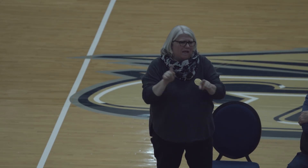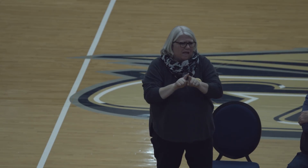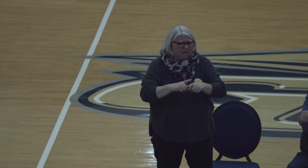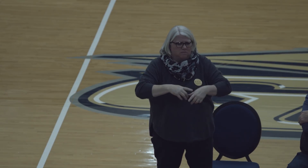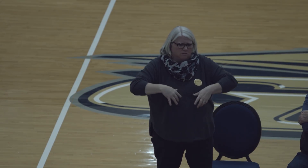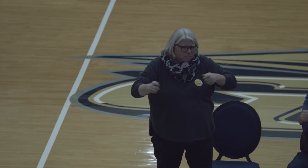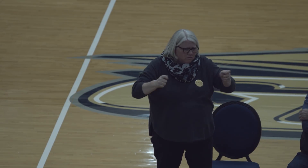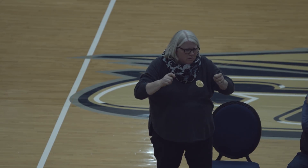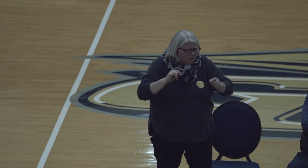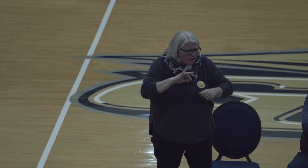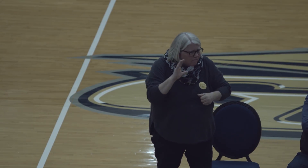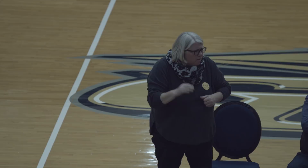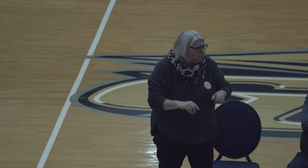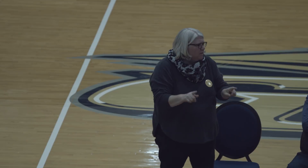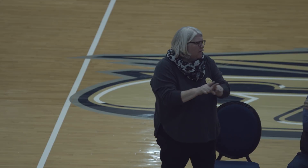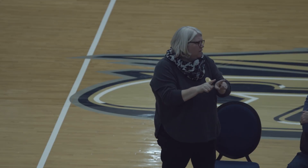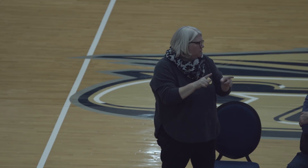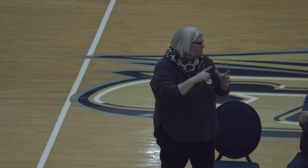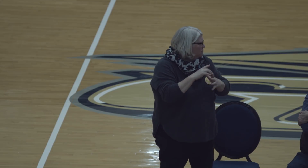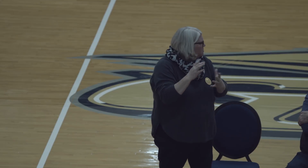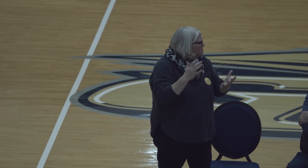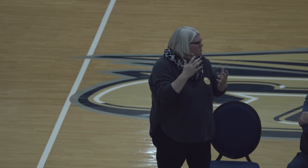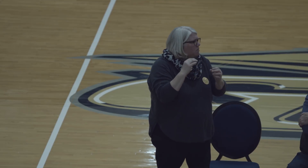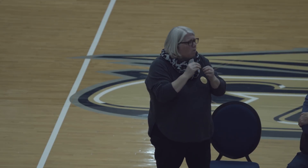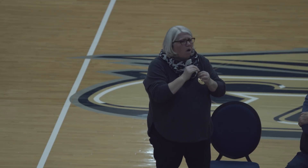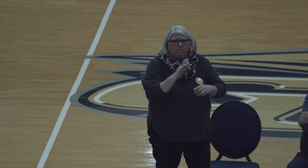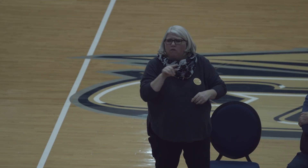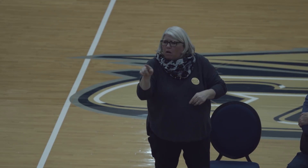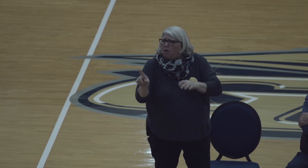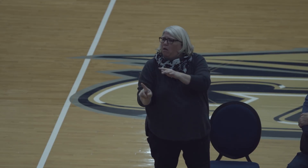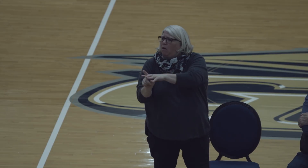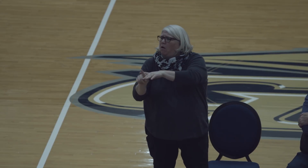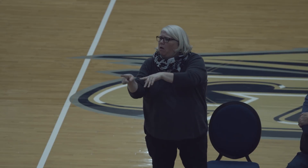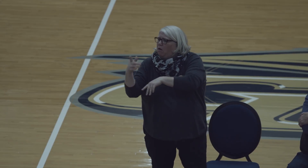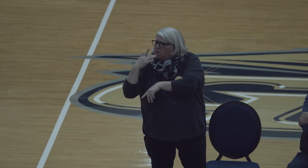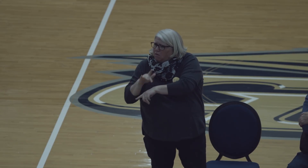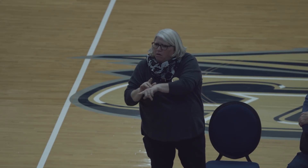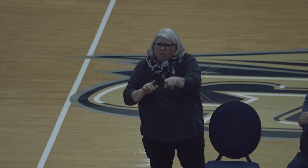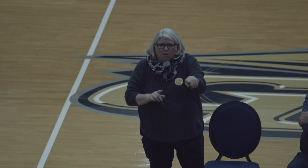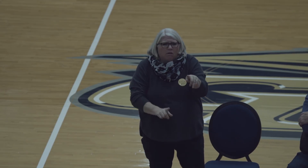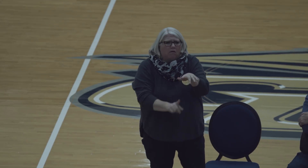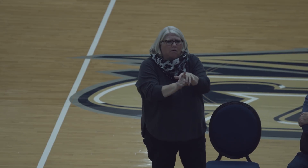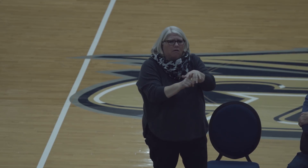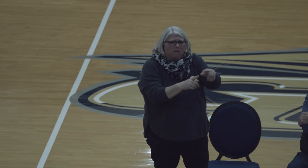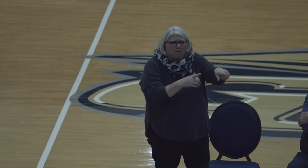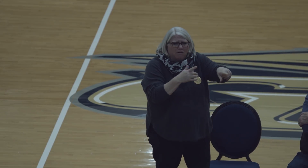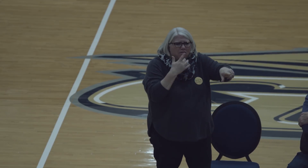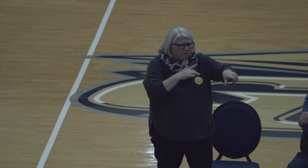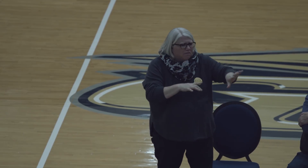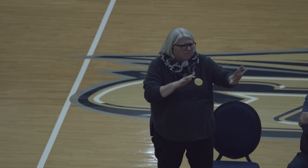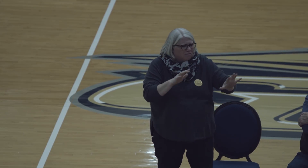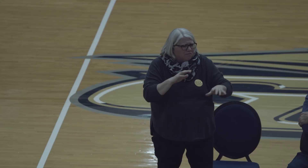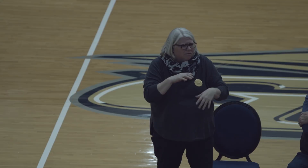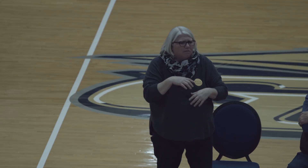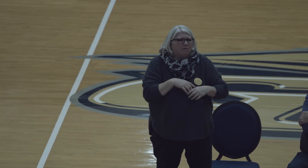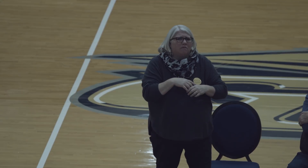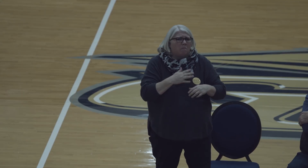people not so much as being the CEOs of companies and being in the leadership positions until they started appearing in